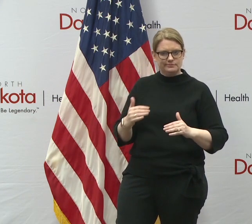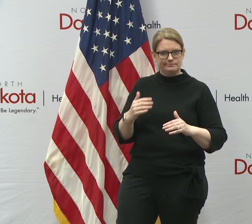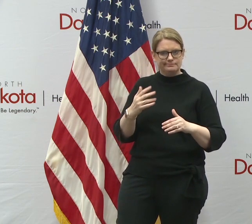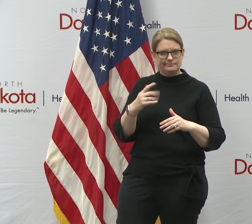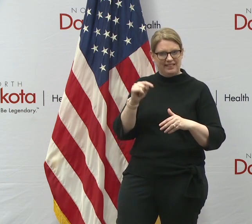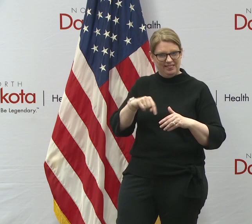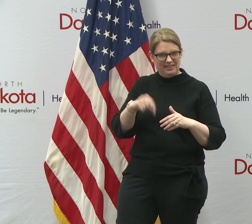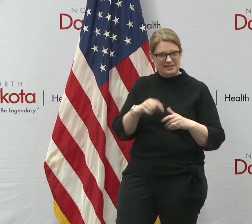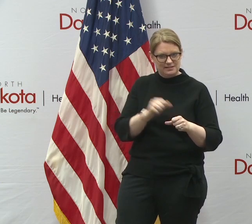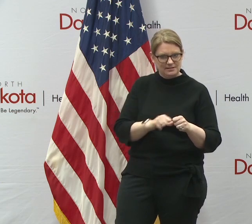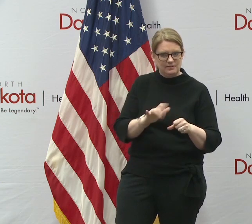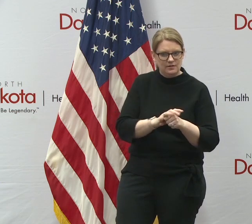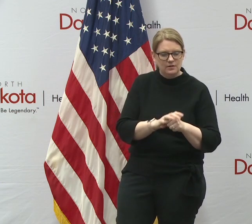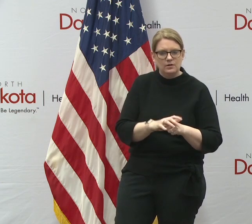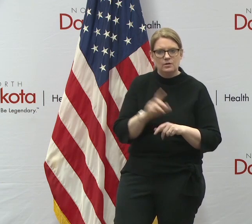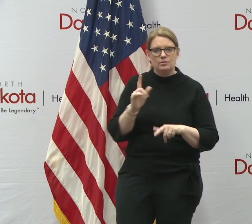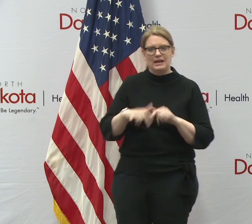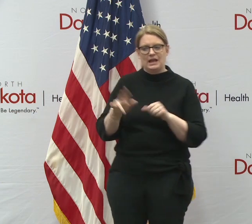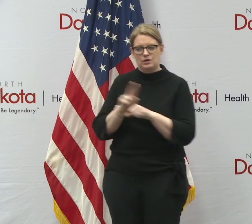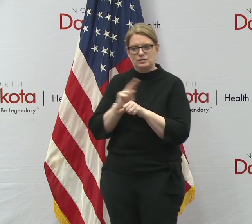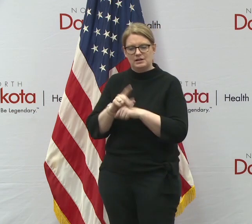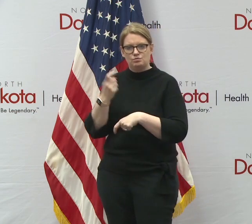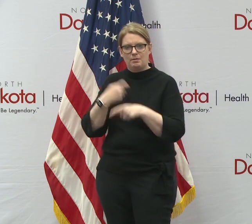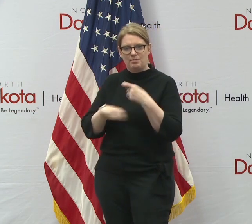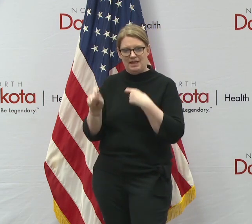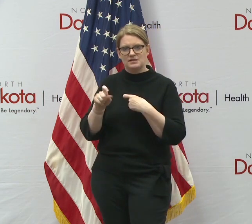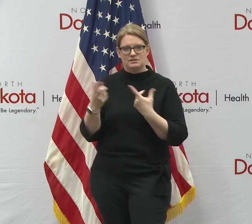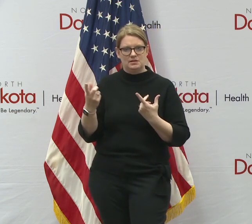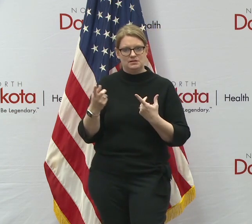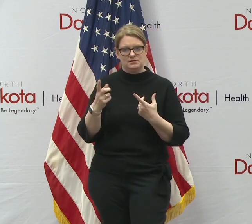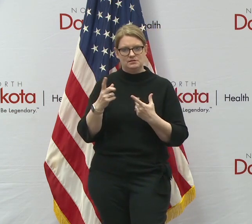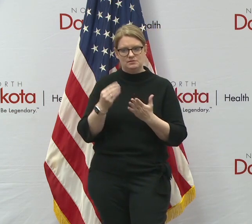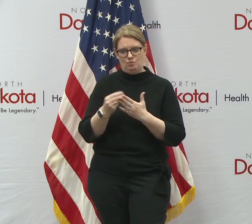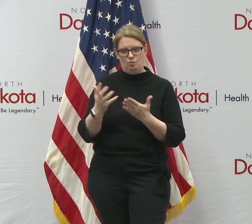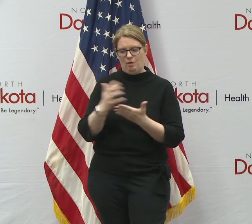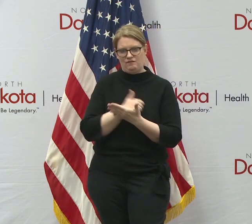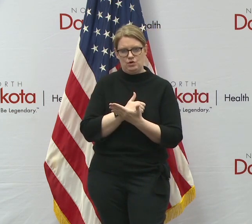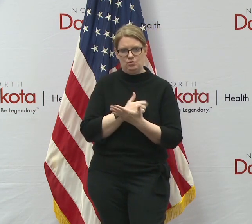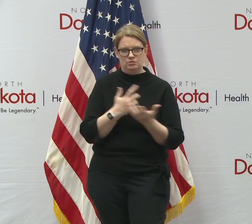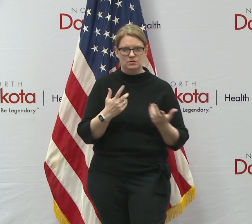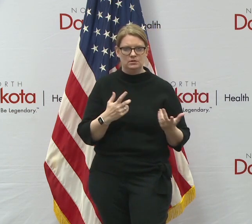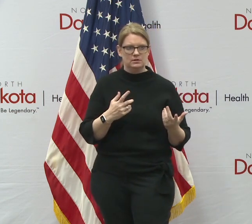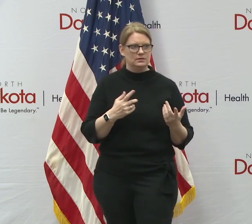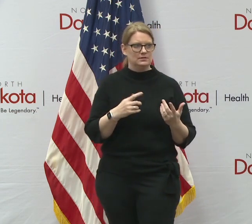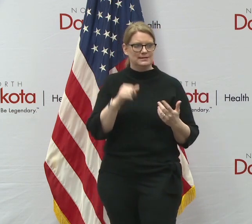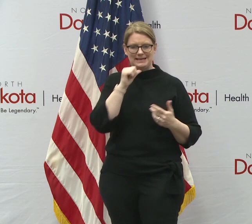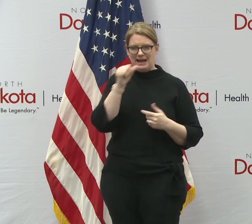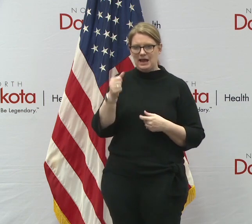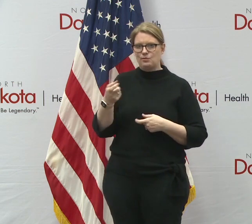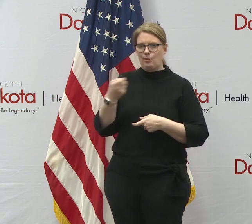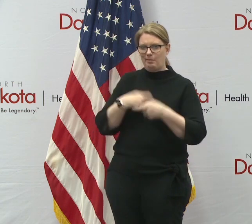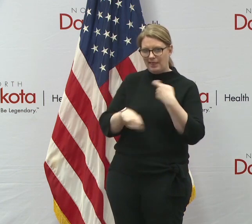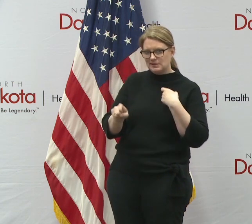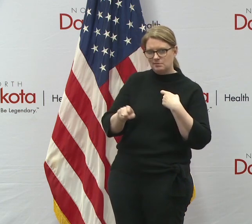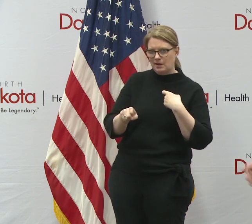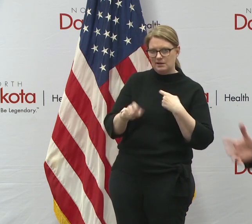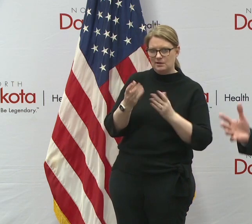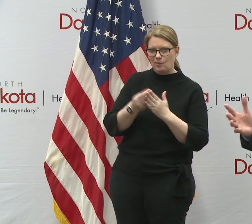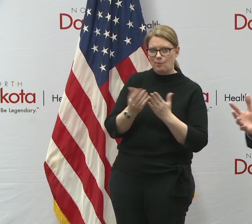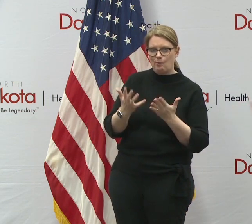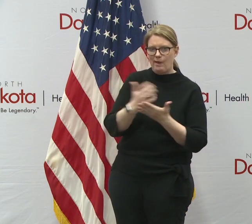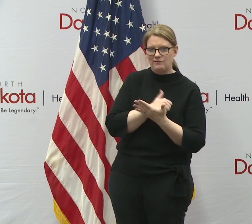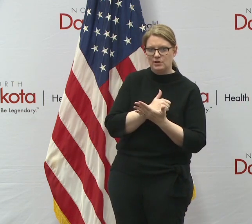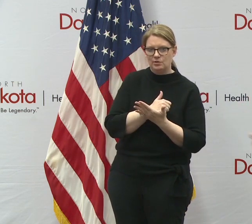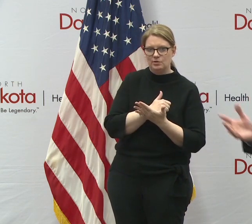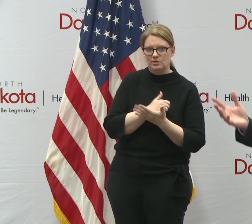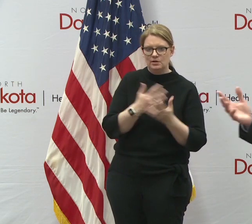as replacement revenue for the state of North Dakota. This has been clear, made by other governors. This is not replacement revenue to replace